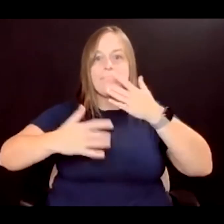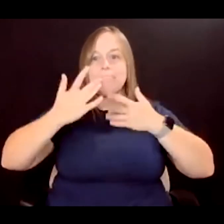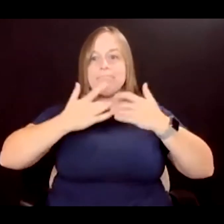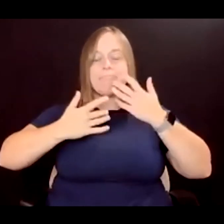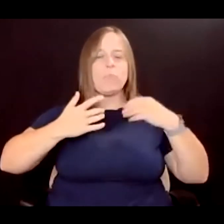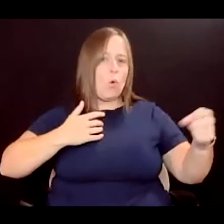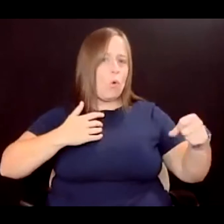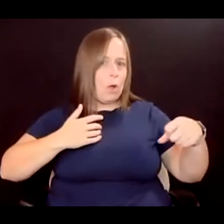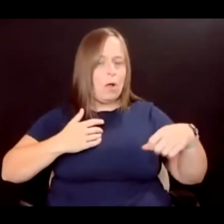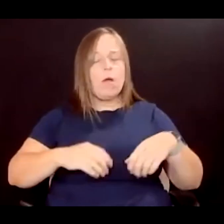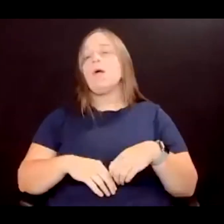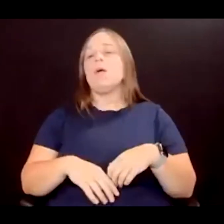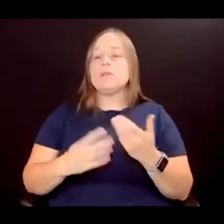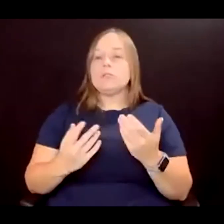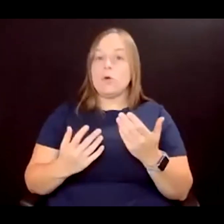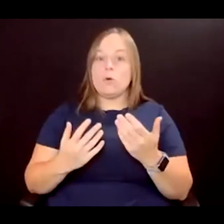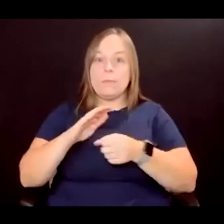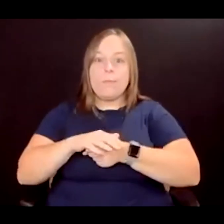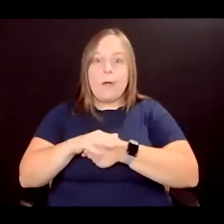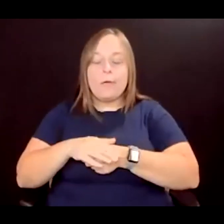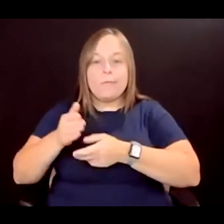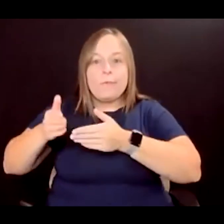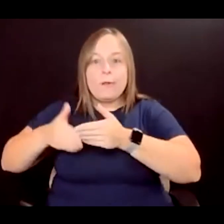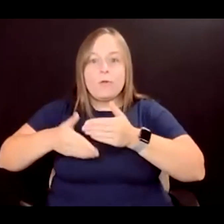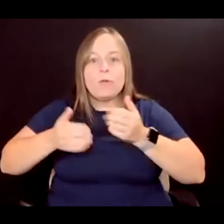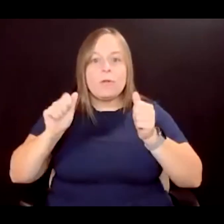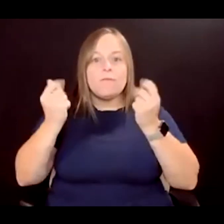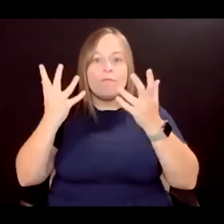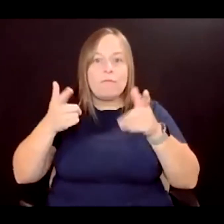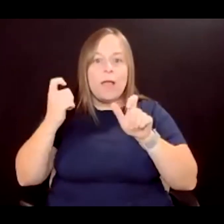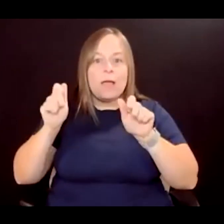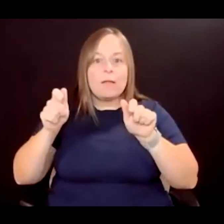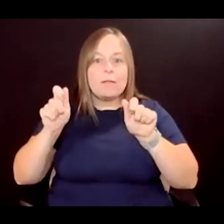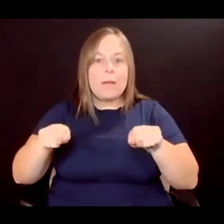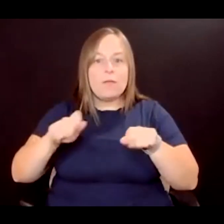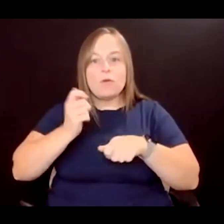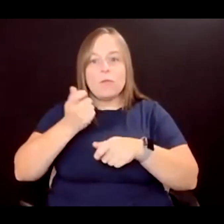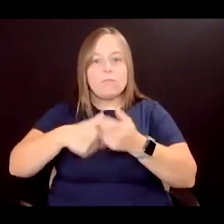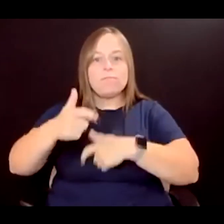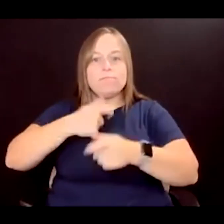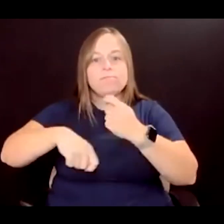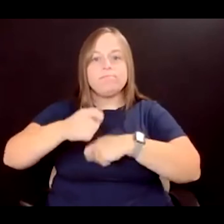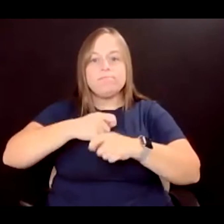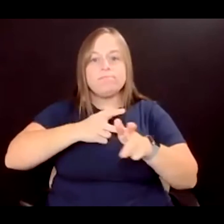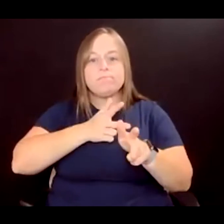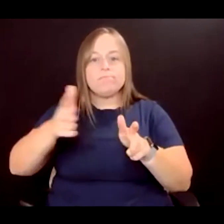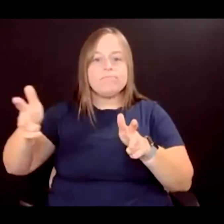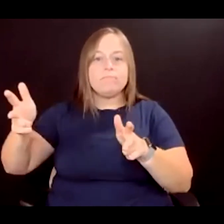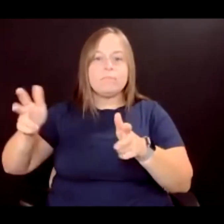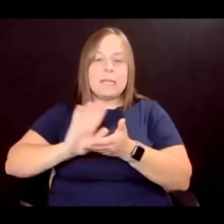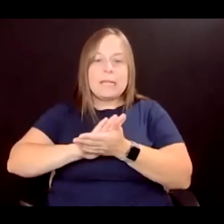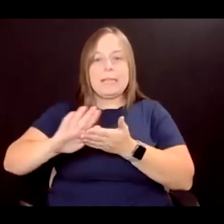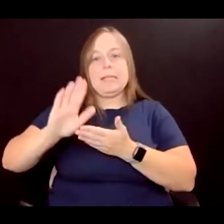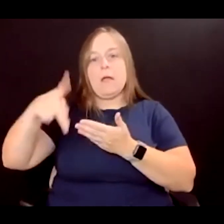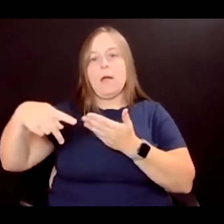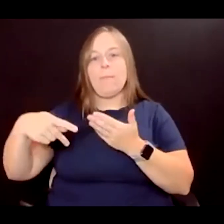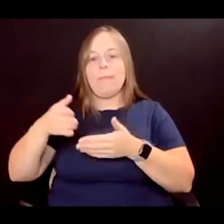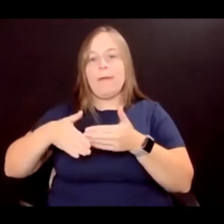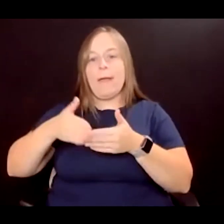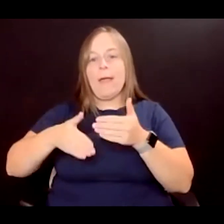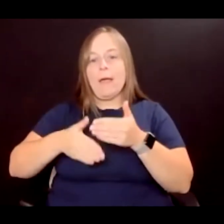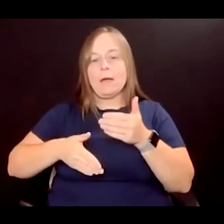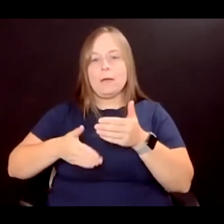You're fine. I don't see anything in the chat. Thank you for your answer to that question, Greg. Paul, I see